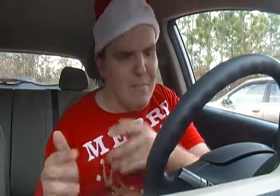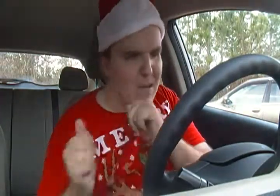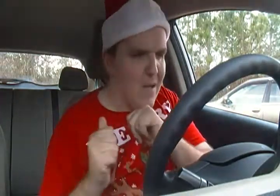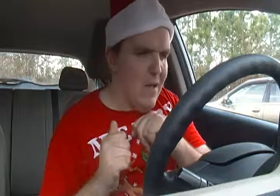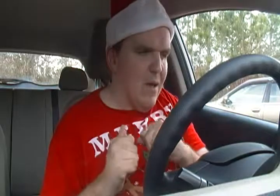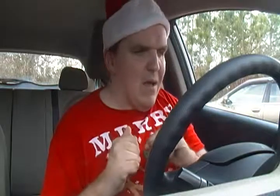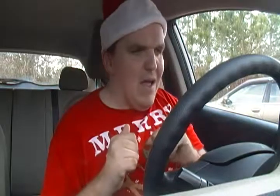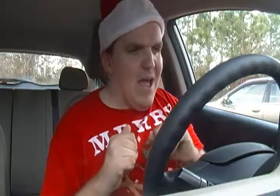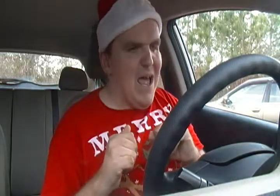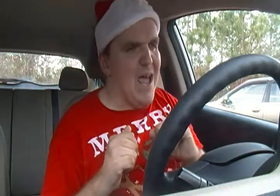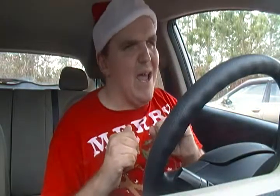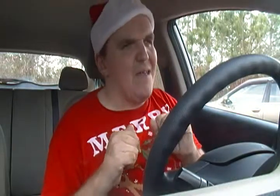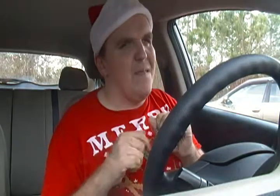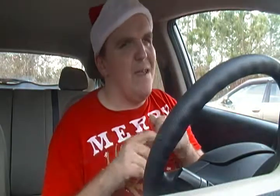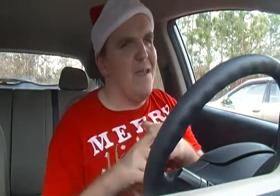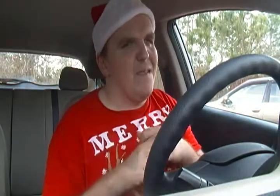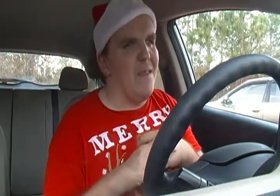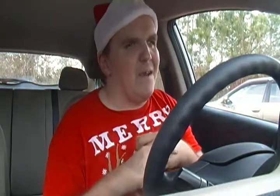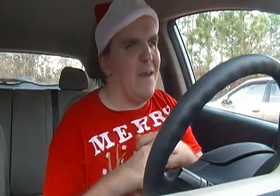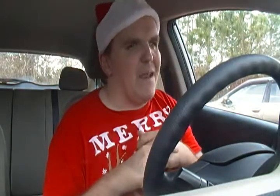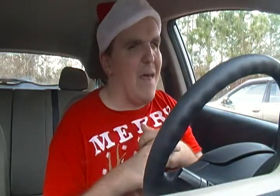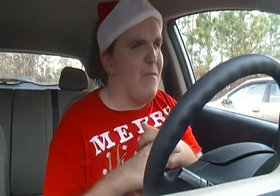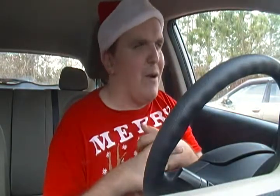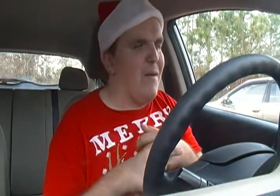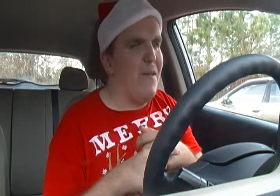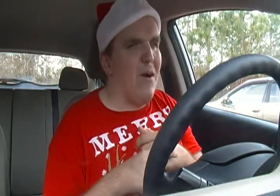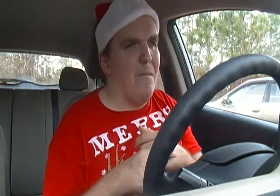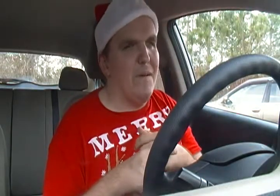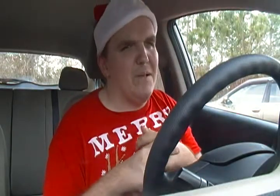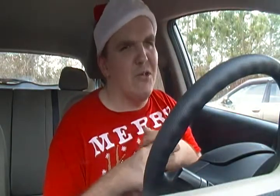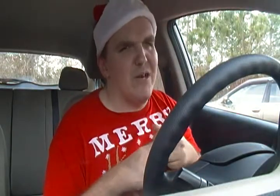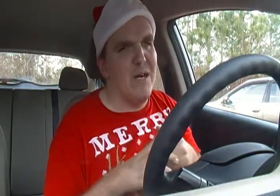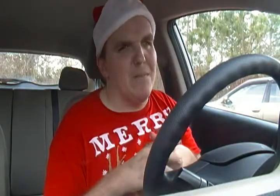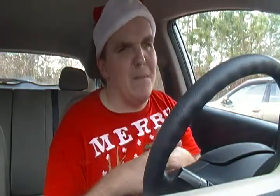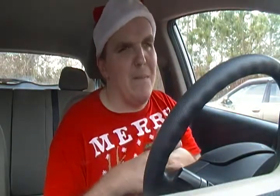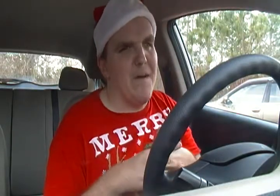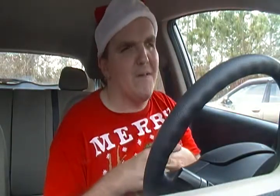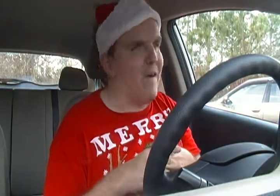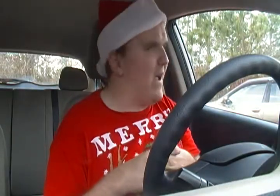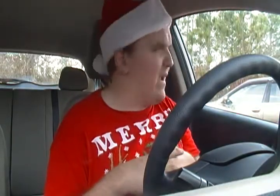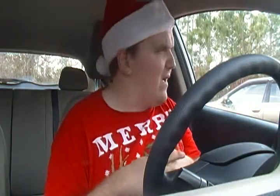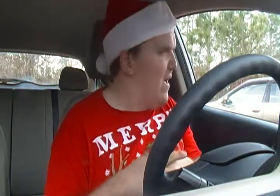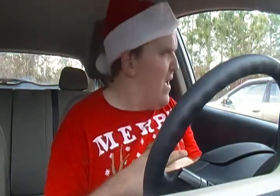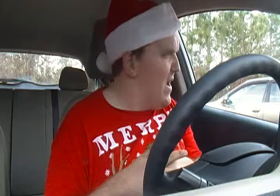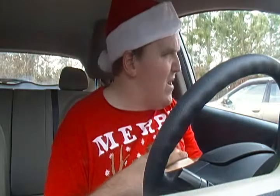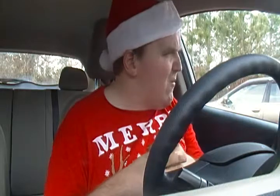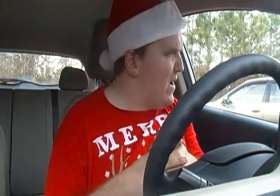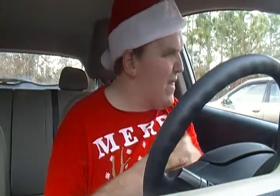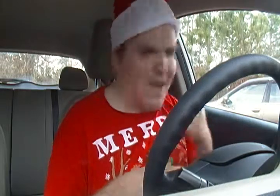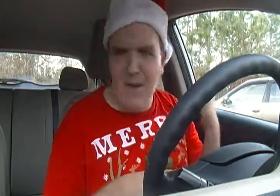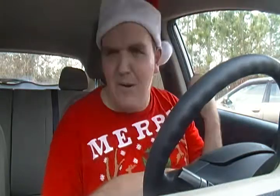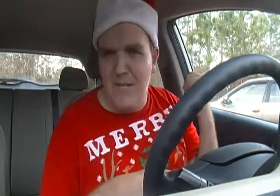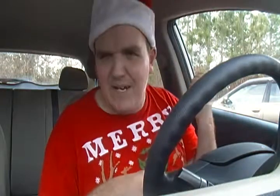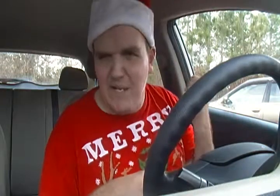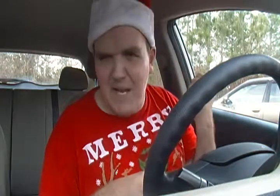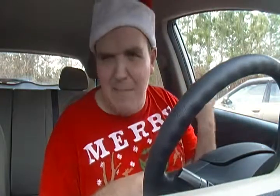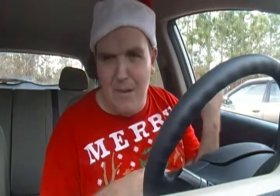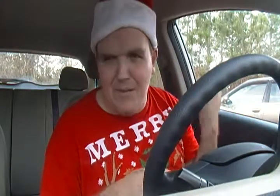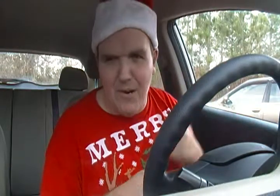and then then whenever they're home putting the tree up the parents are like you know what i think i heard a of sleigh bells